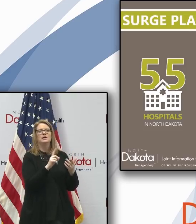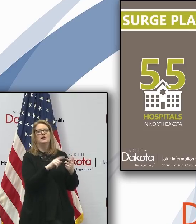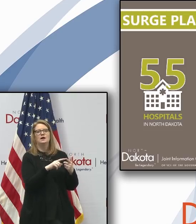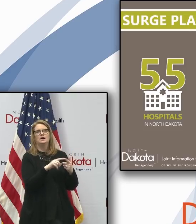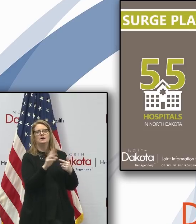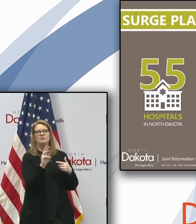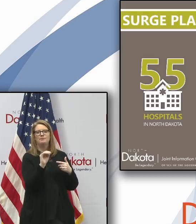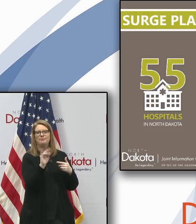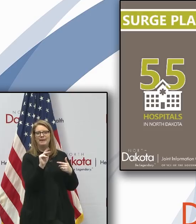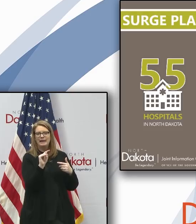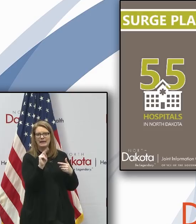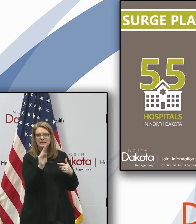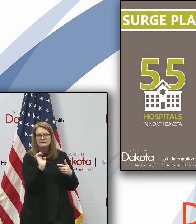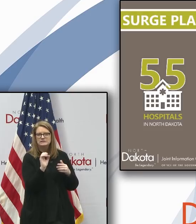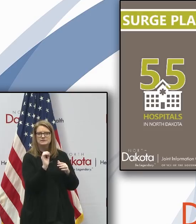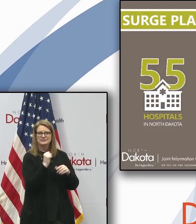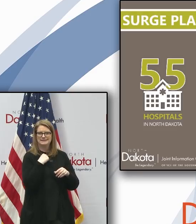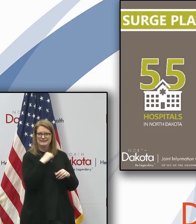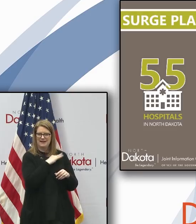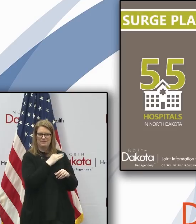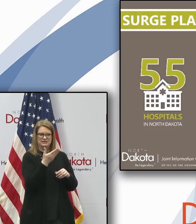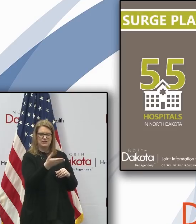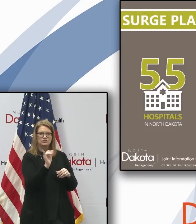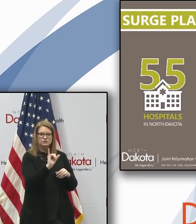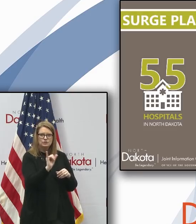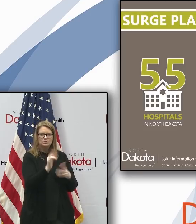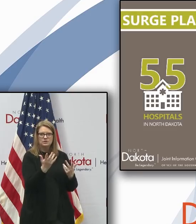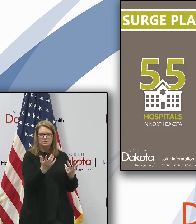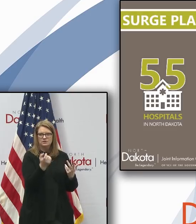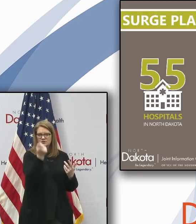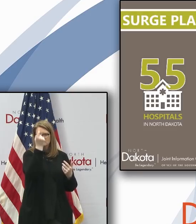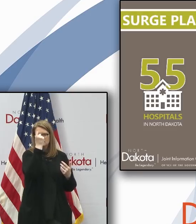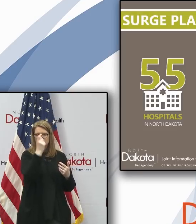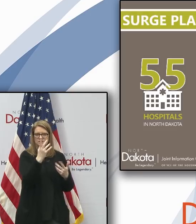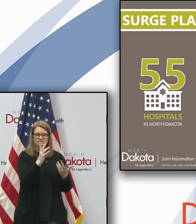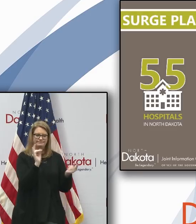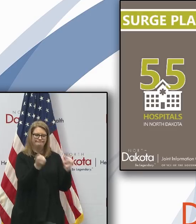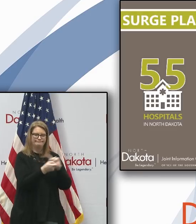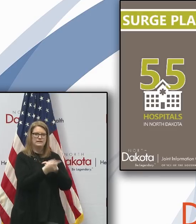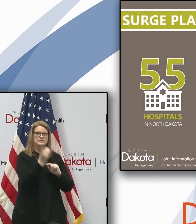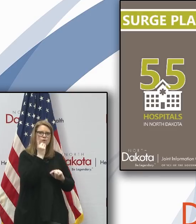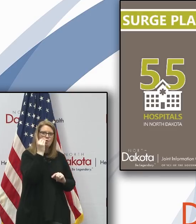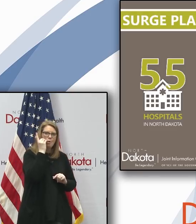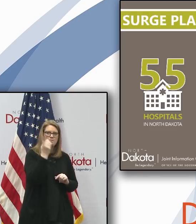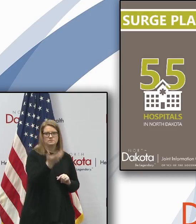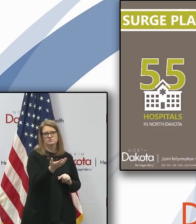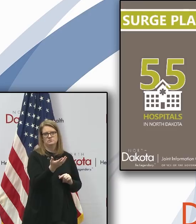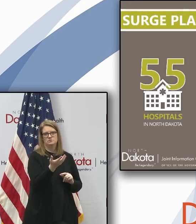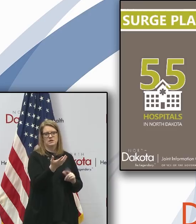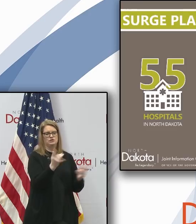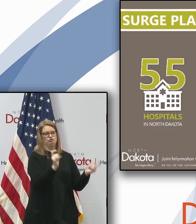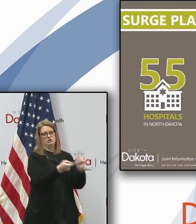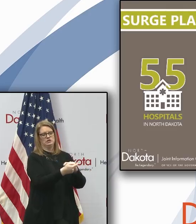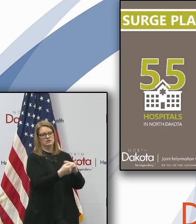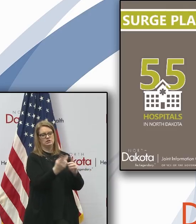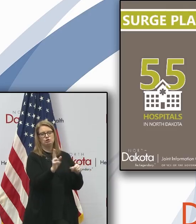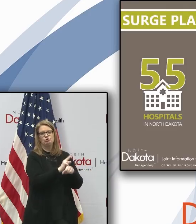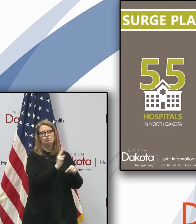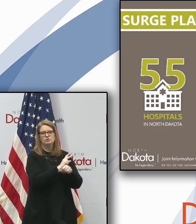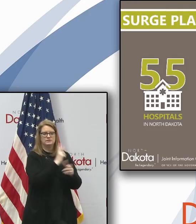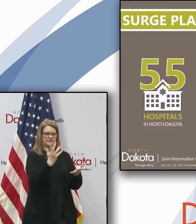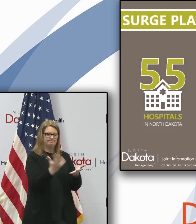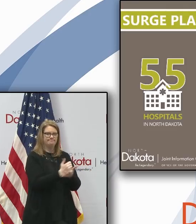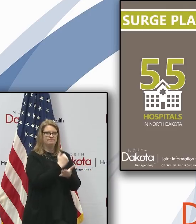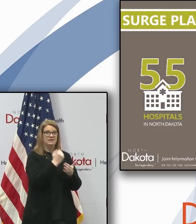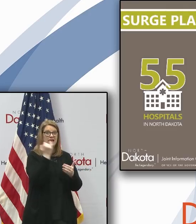maintenance staff is already there. So that makes the most sense looking at those university facilities when we go to a